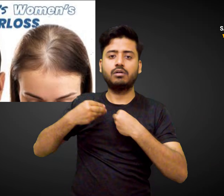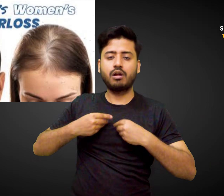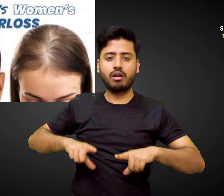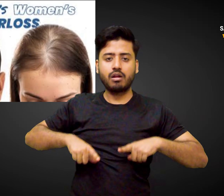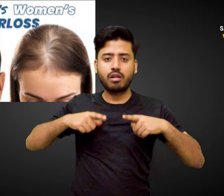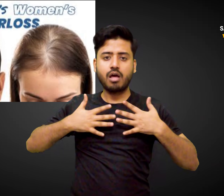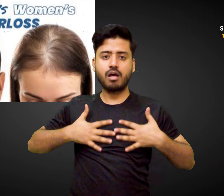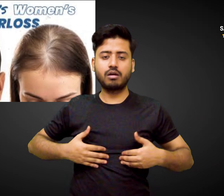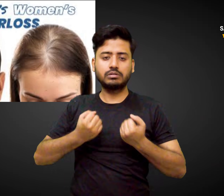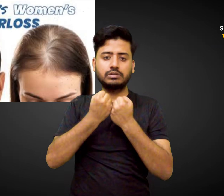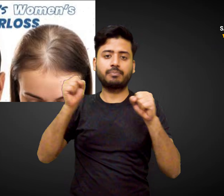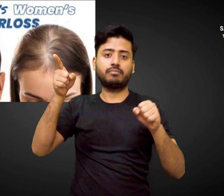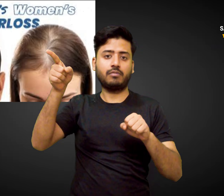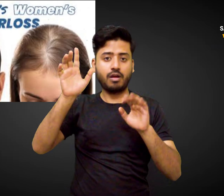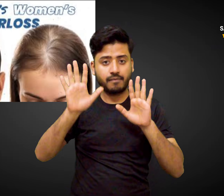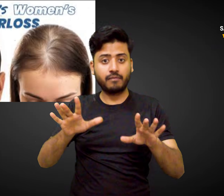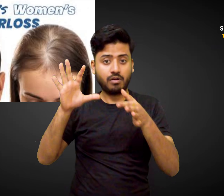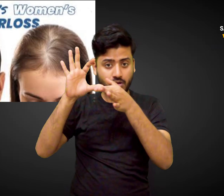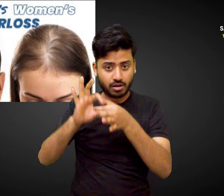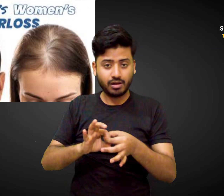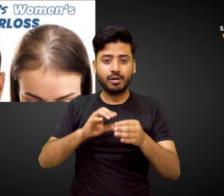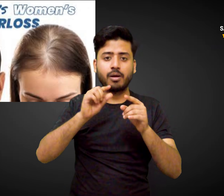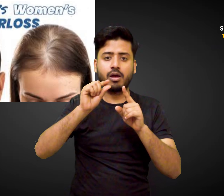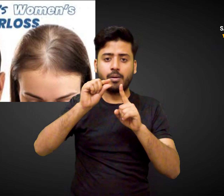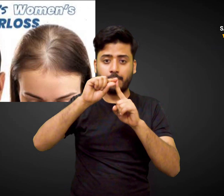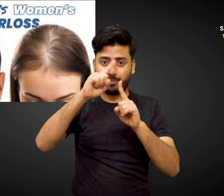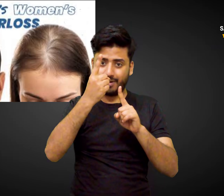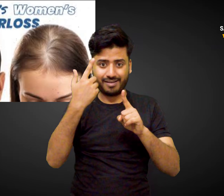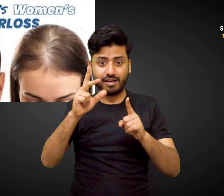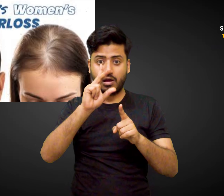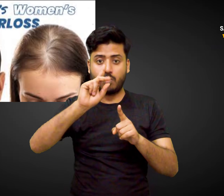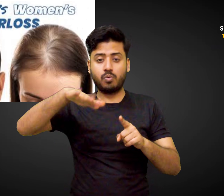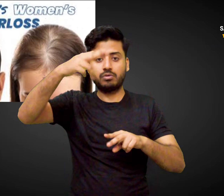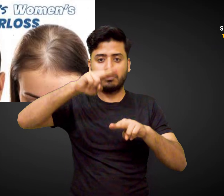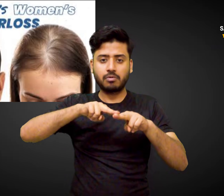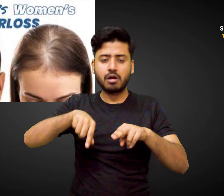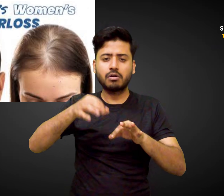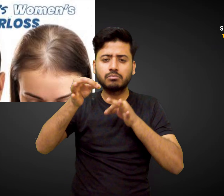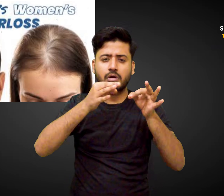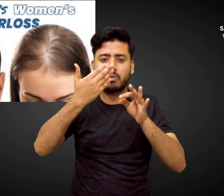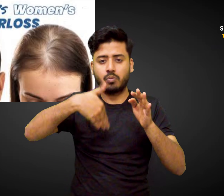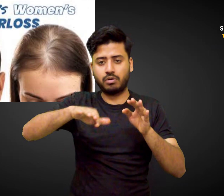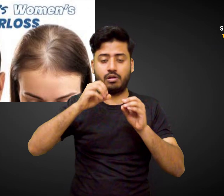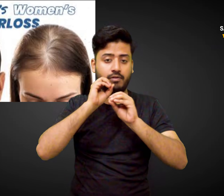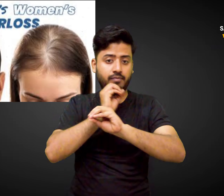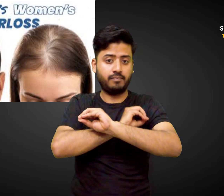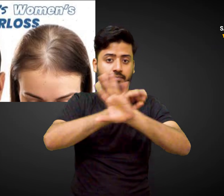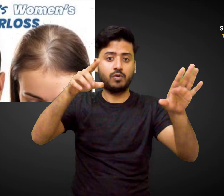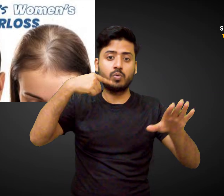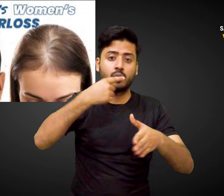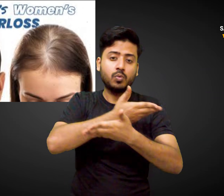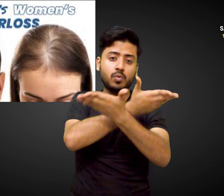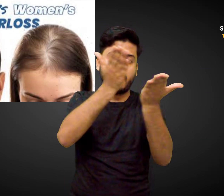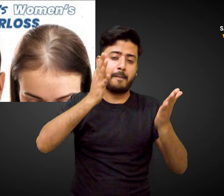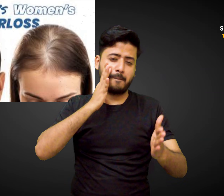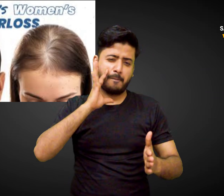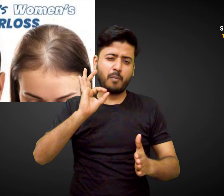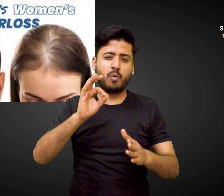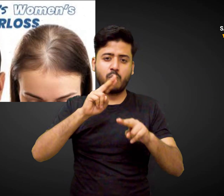environment for bacteria. Reduce friction with linings. Use caps with soft, smooth linings like satin or silk to